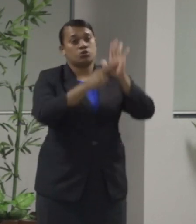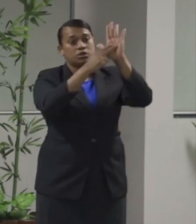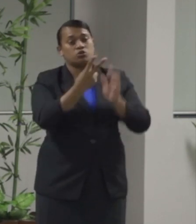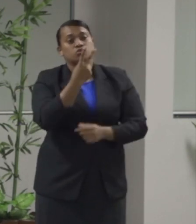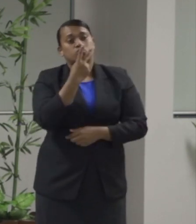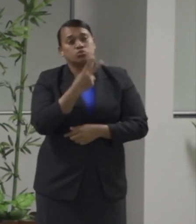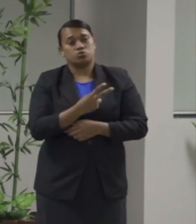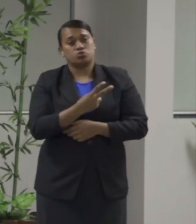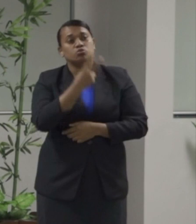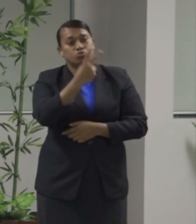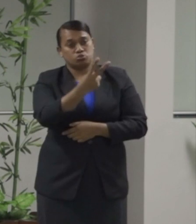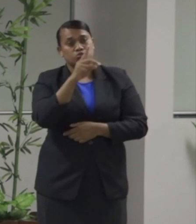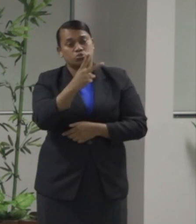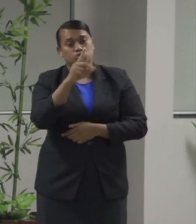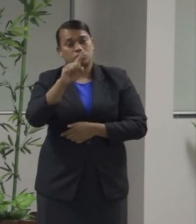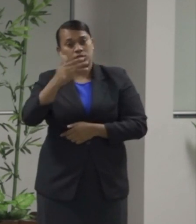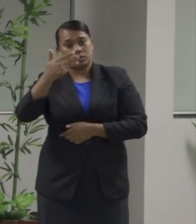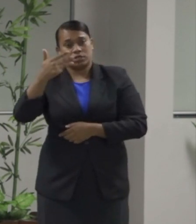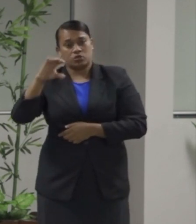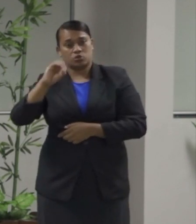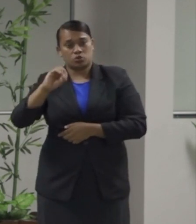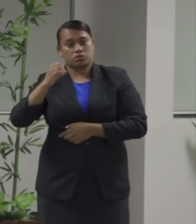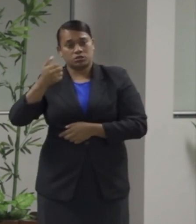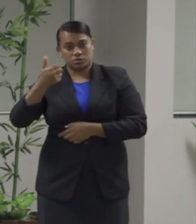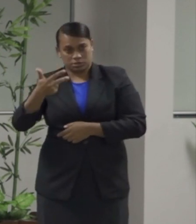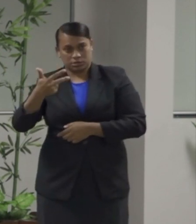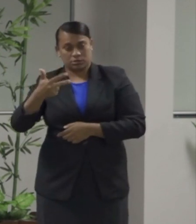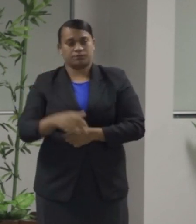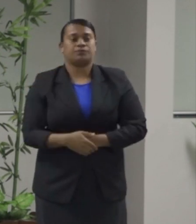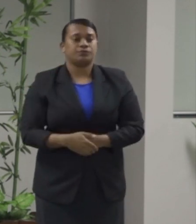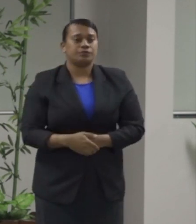Division, call 221-9908.